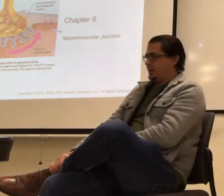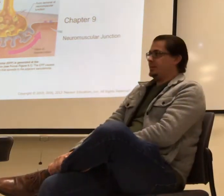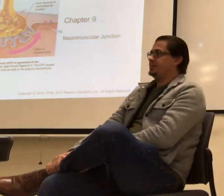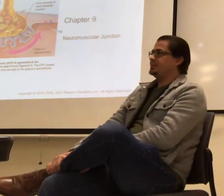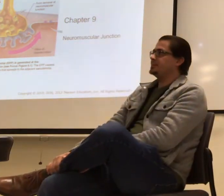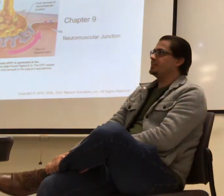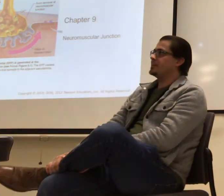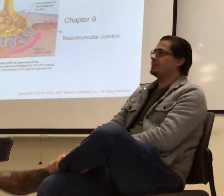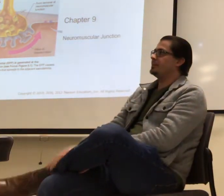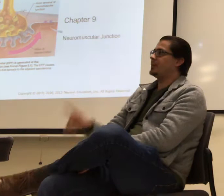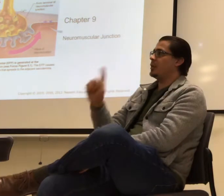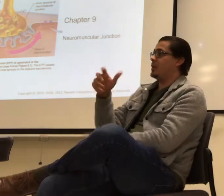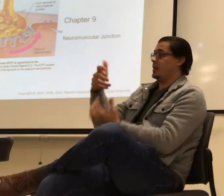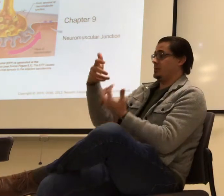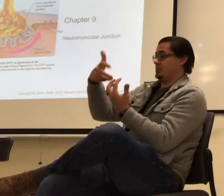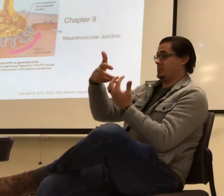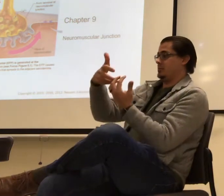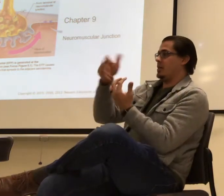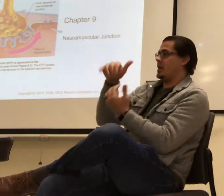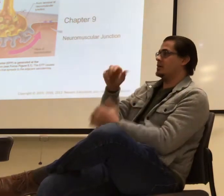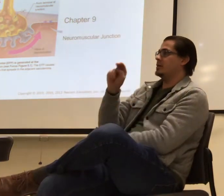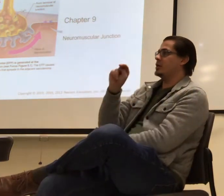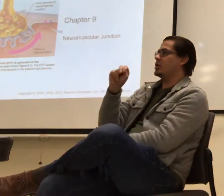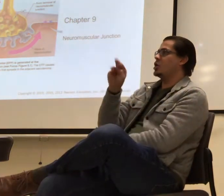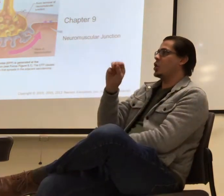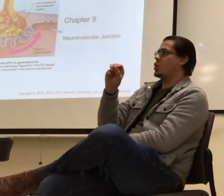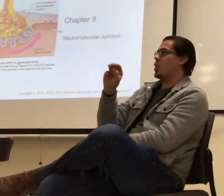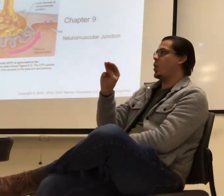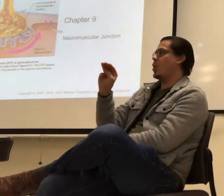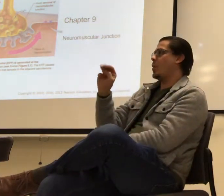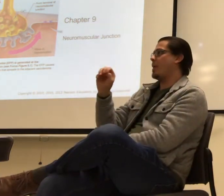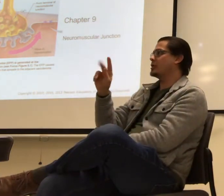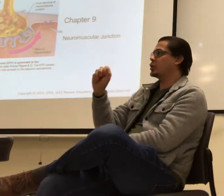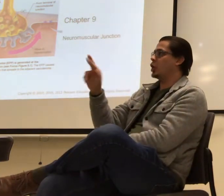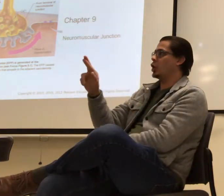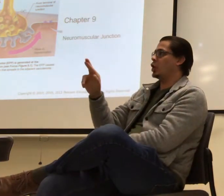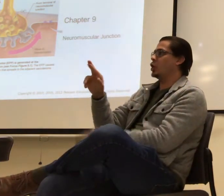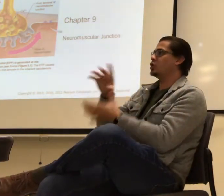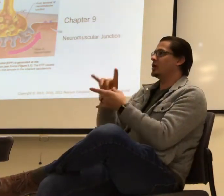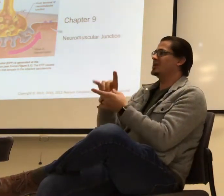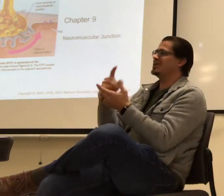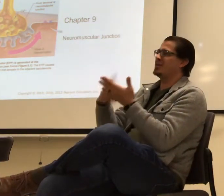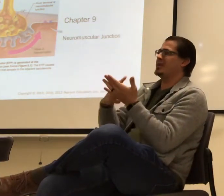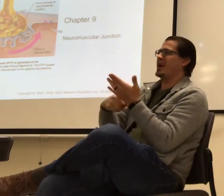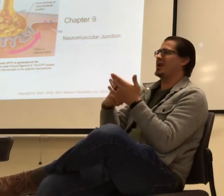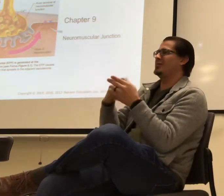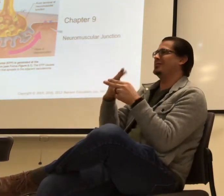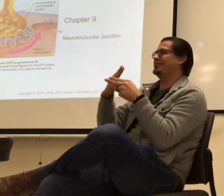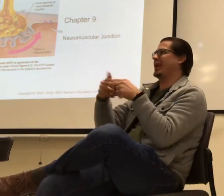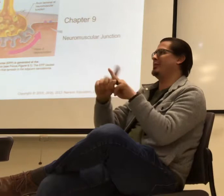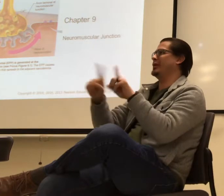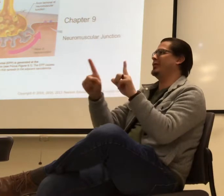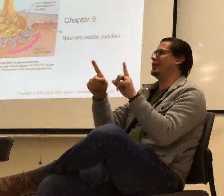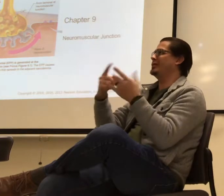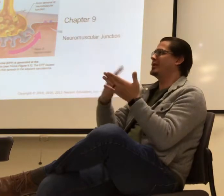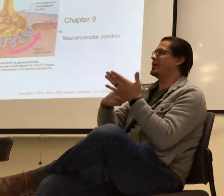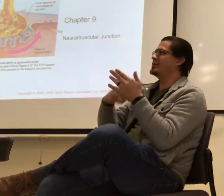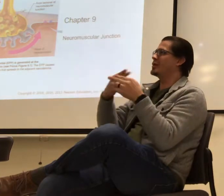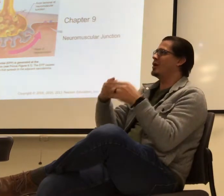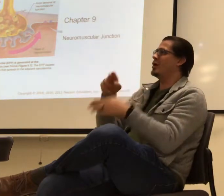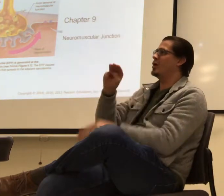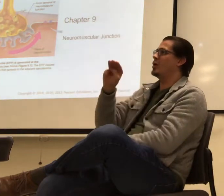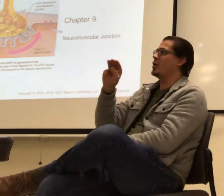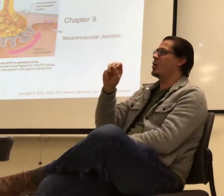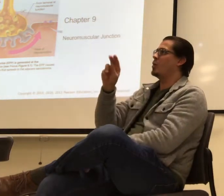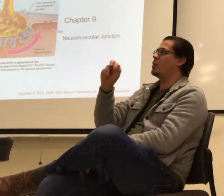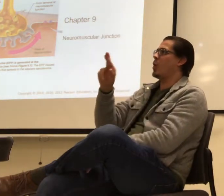And where they meet is the neuromuscular junction. Sometimes they don't call it the neuromuscular junction. Sometimes they call it the motor